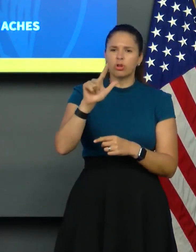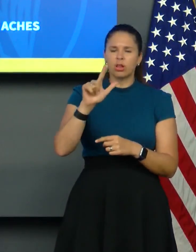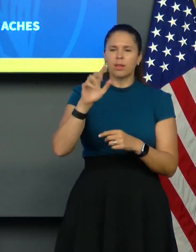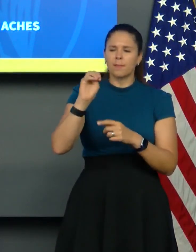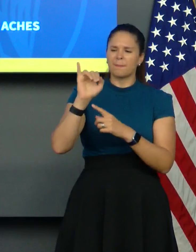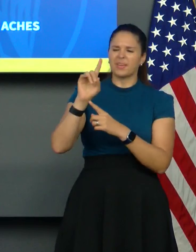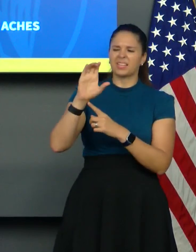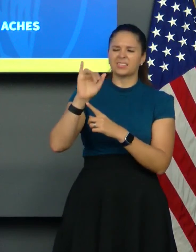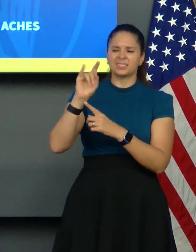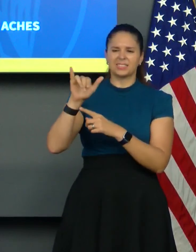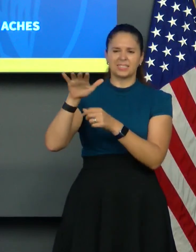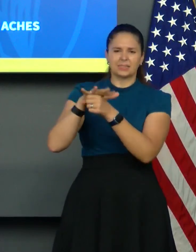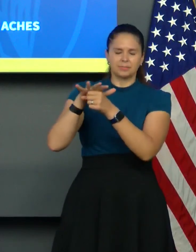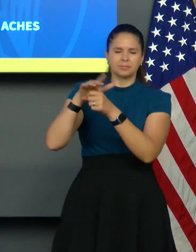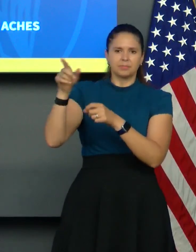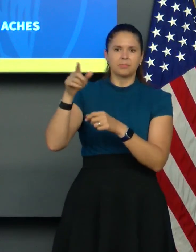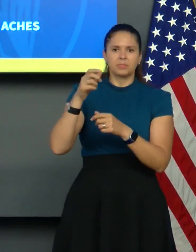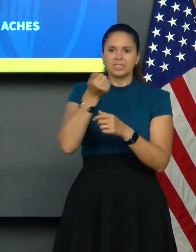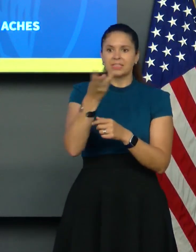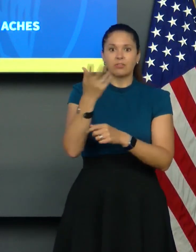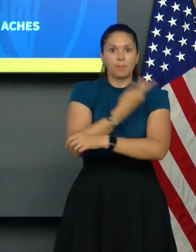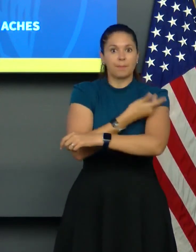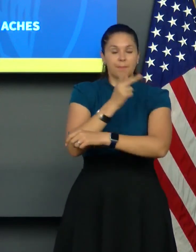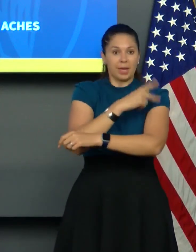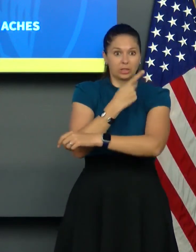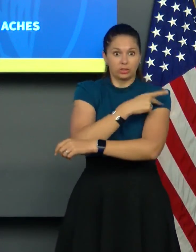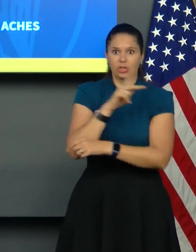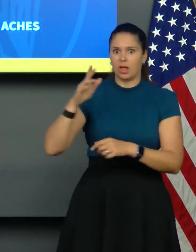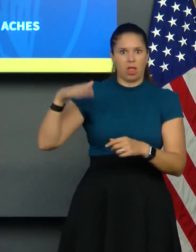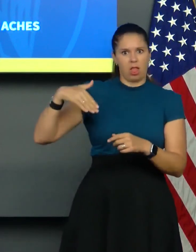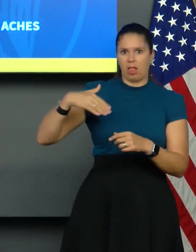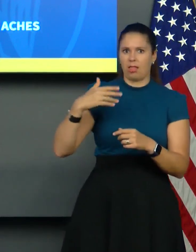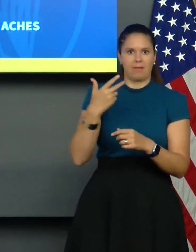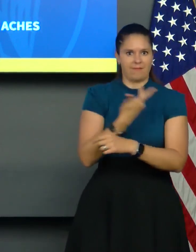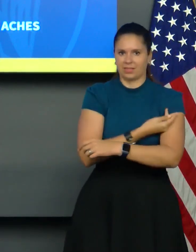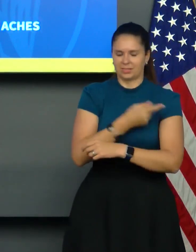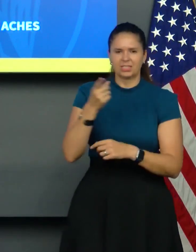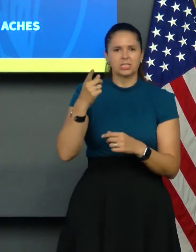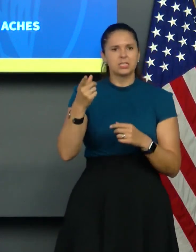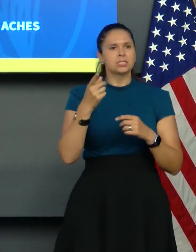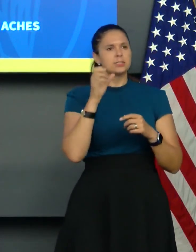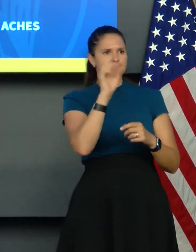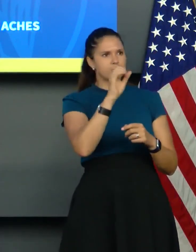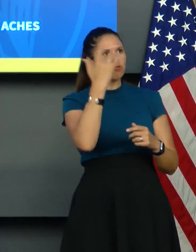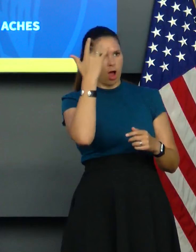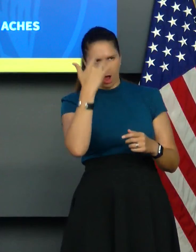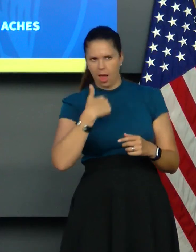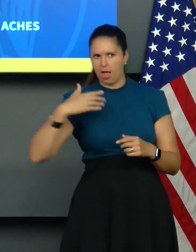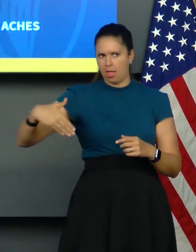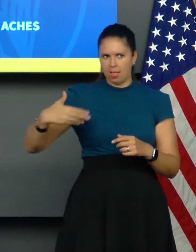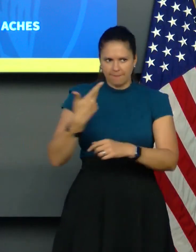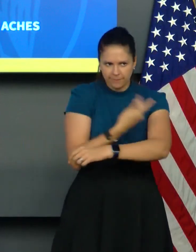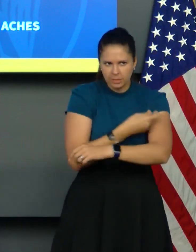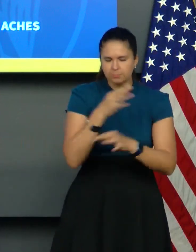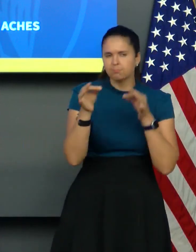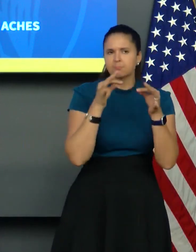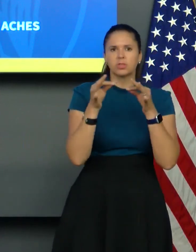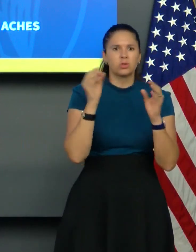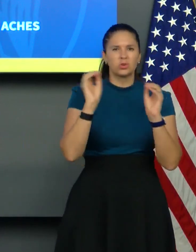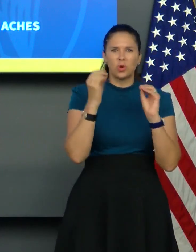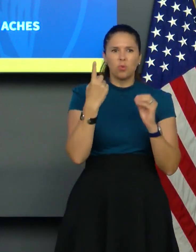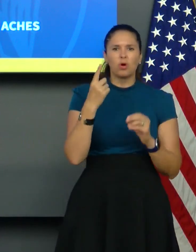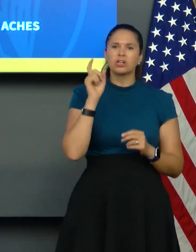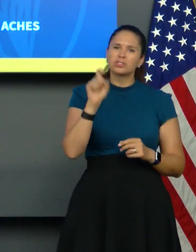Several interviews with patients, none of whom had been vaccinated, and they gave various reasons and so forth. Nobody